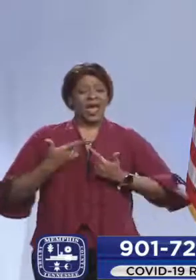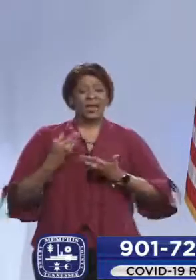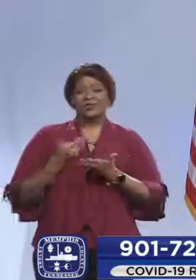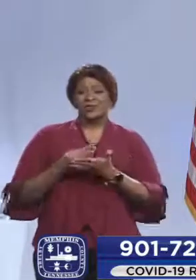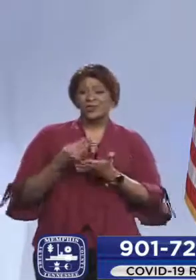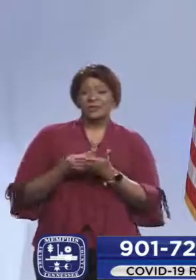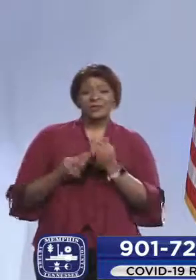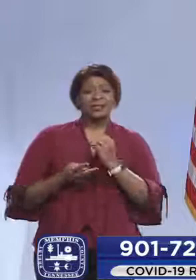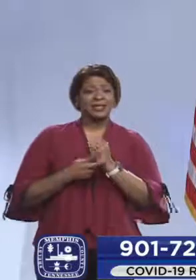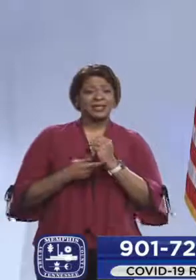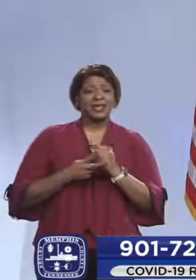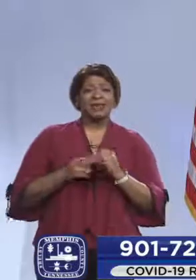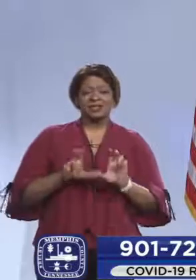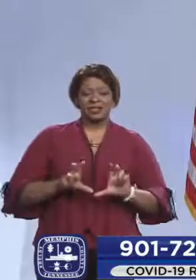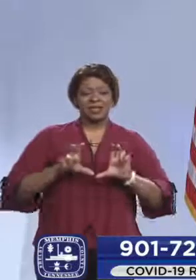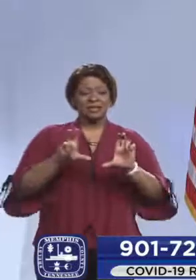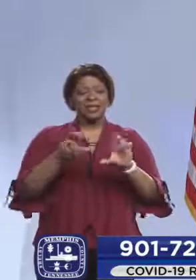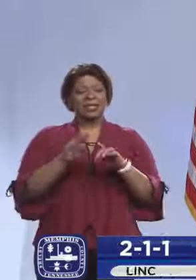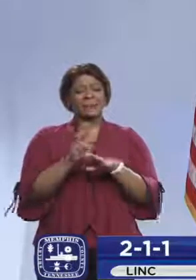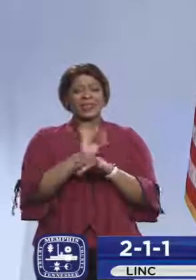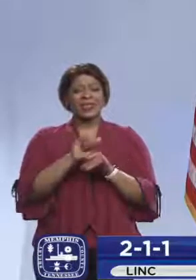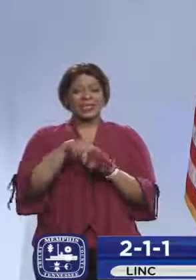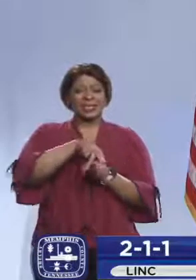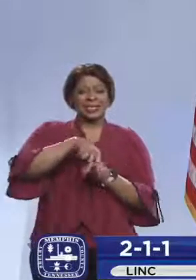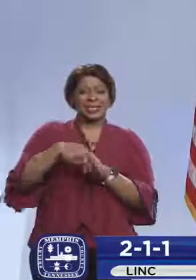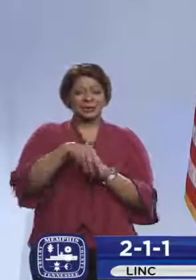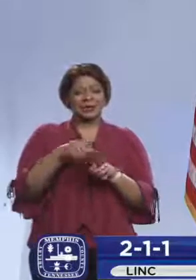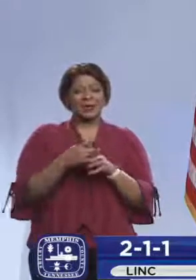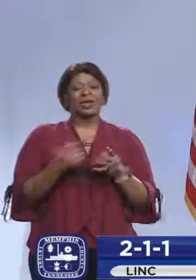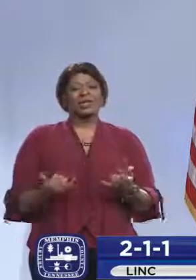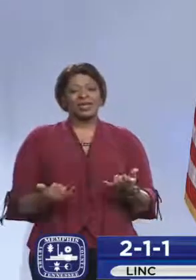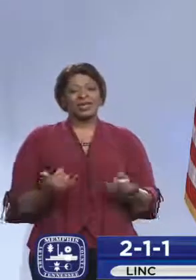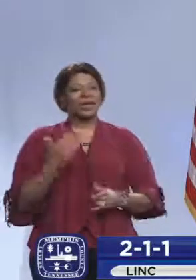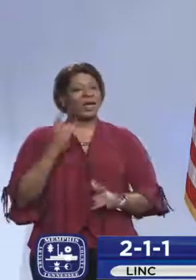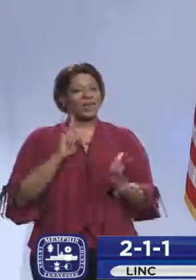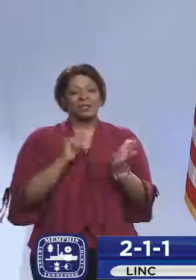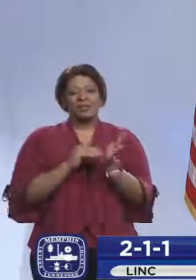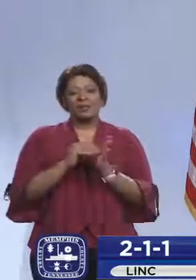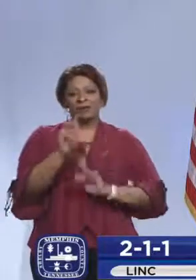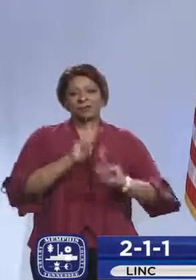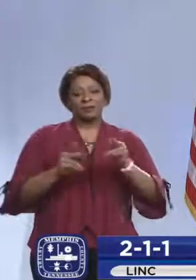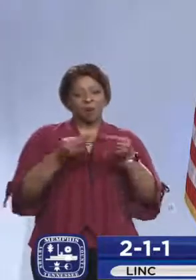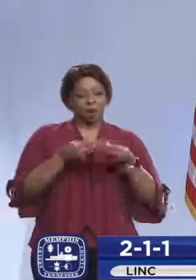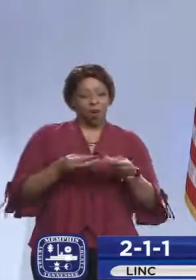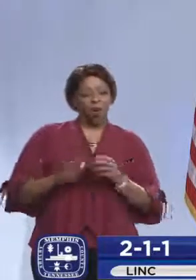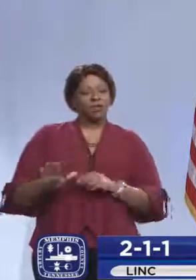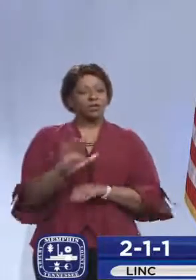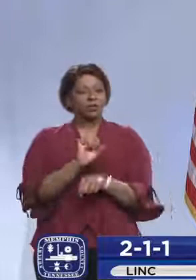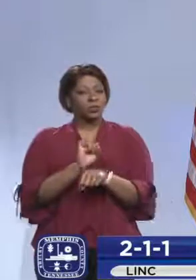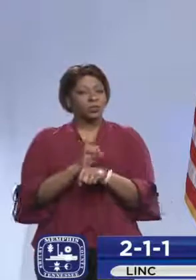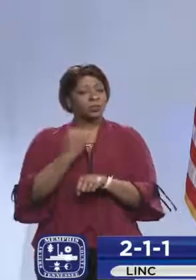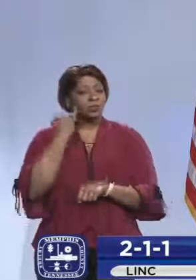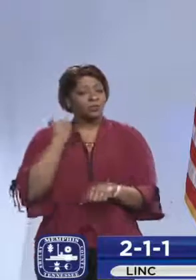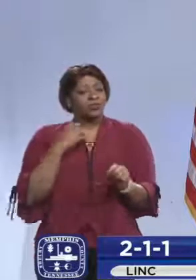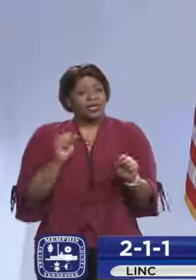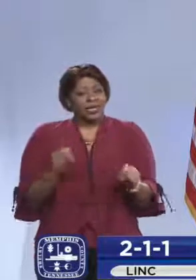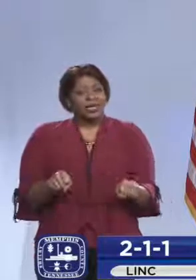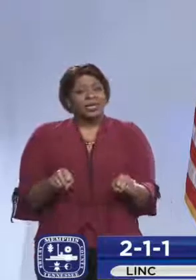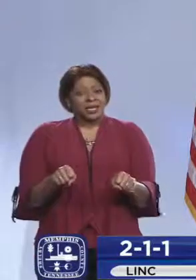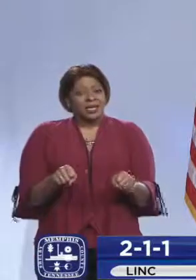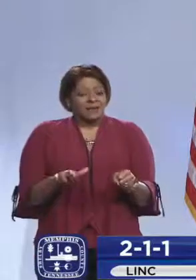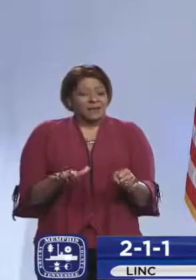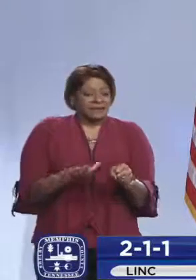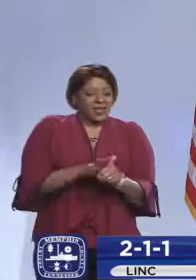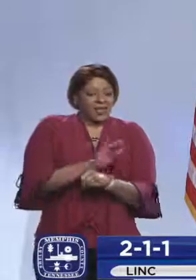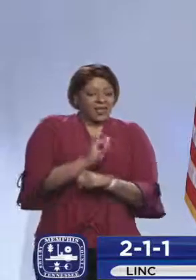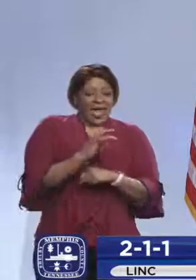and investment is in a business that's teetering right now. We know thousands of people have lost their jobs, so if we can fill that